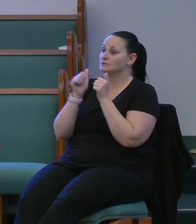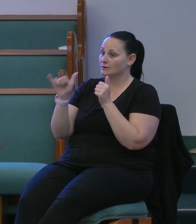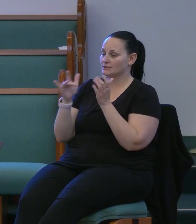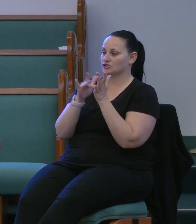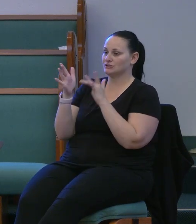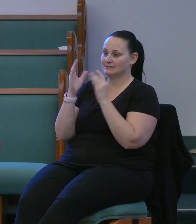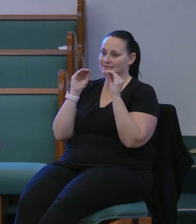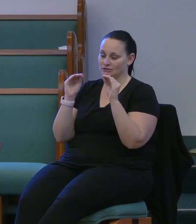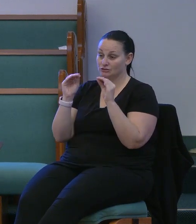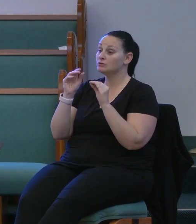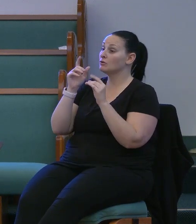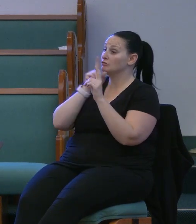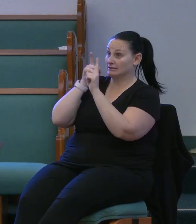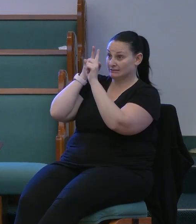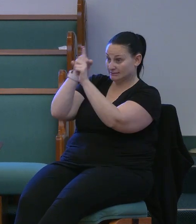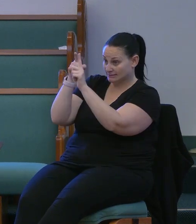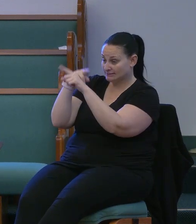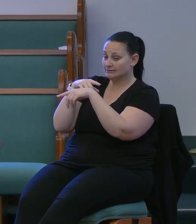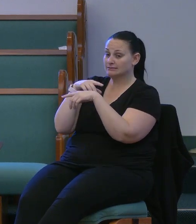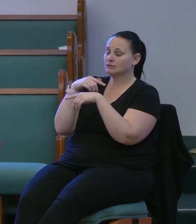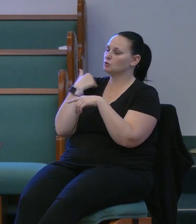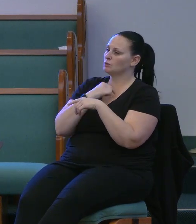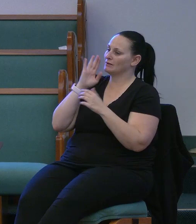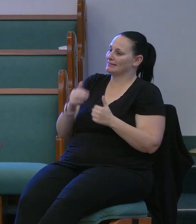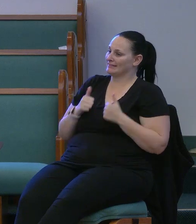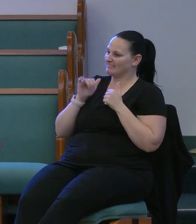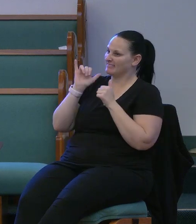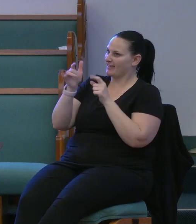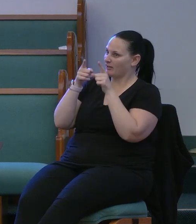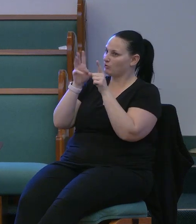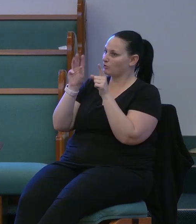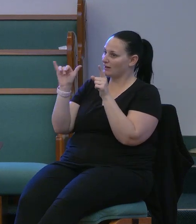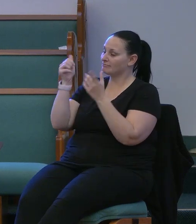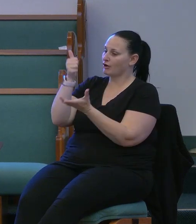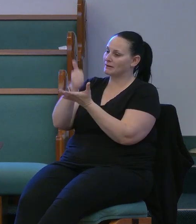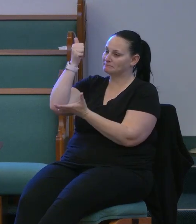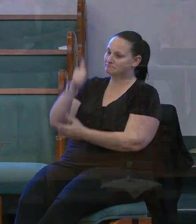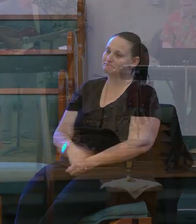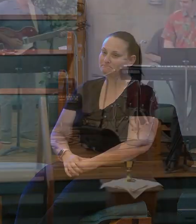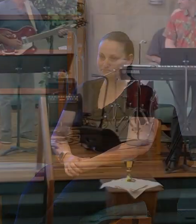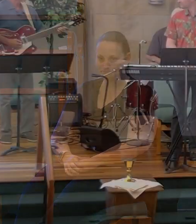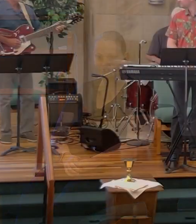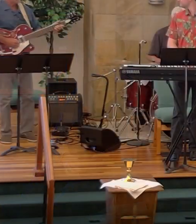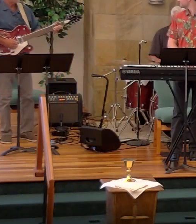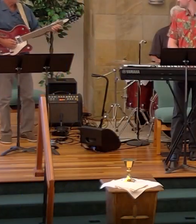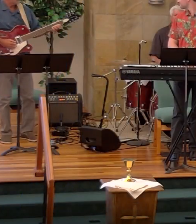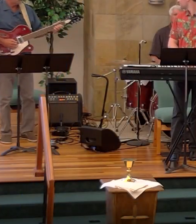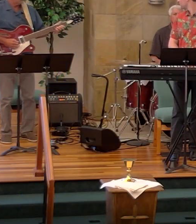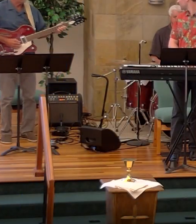teaches, so that ultimately we will live the way. Amen.